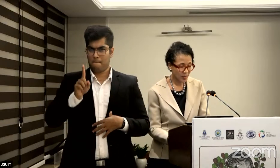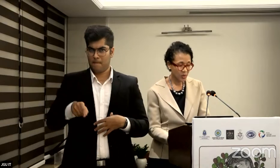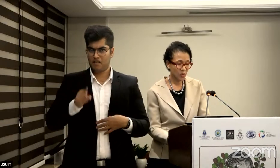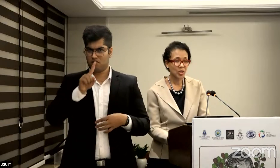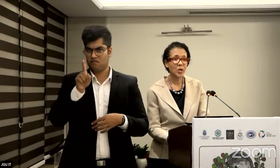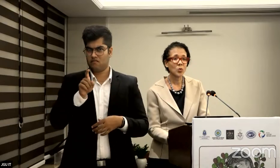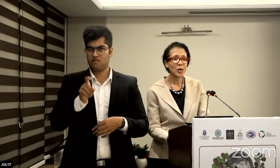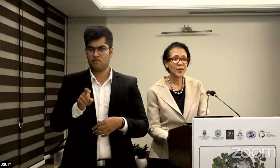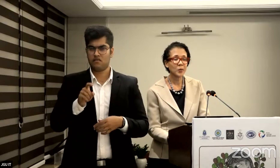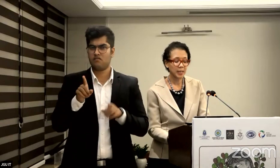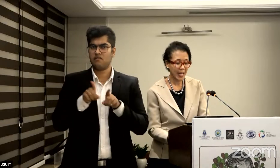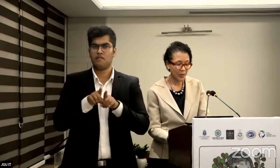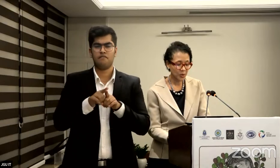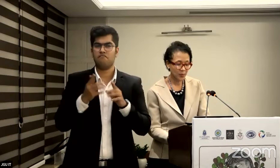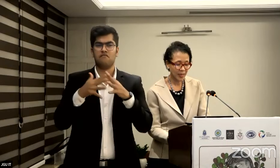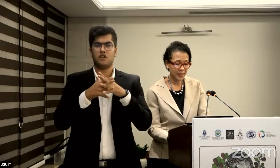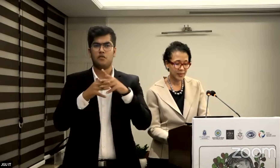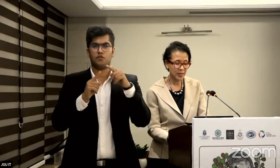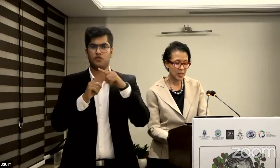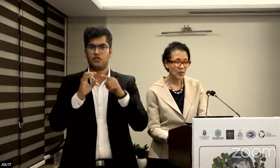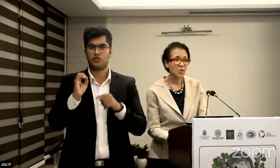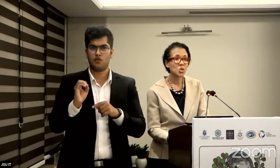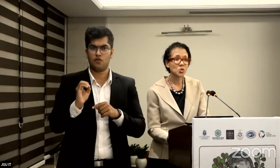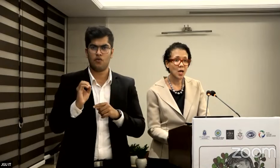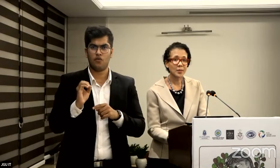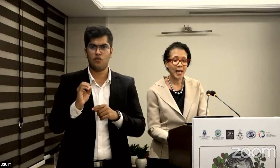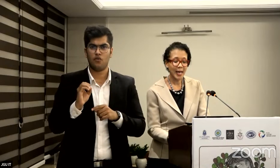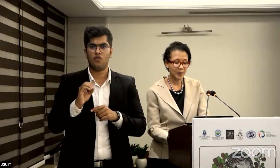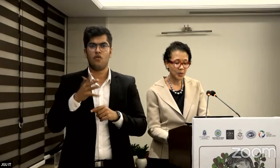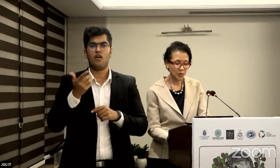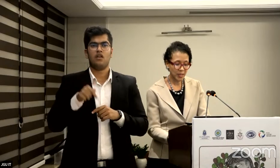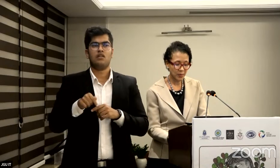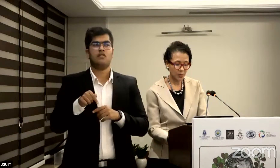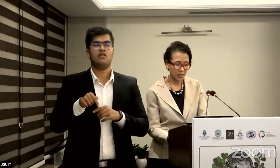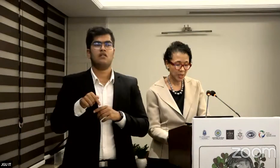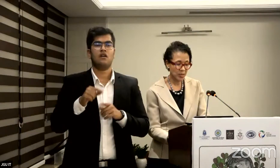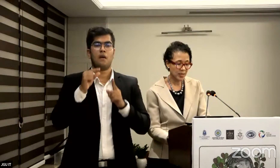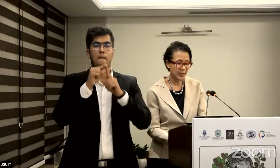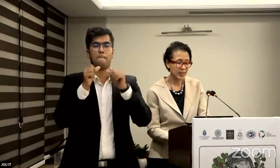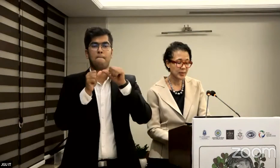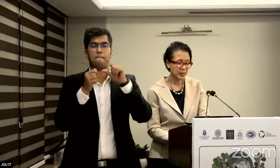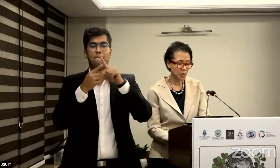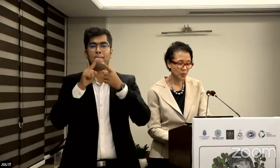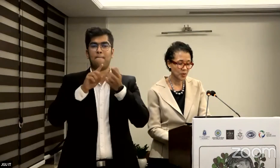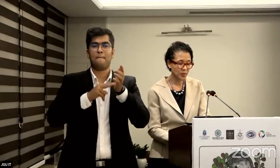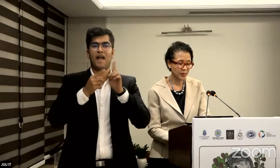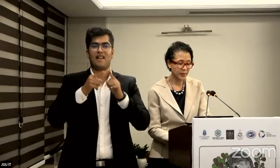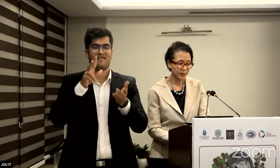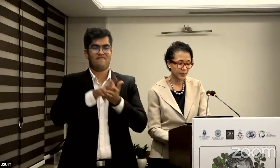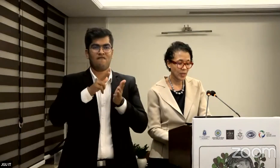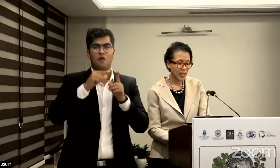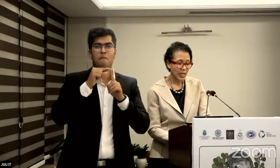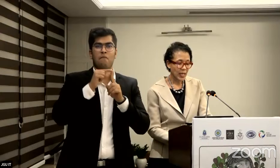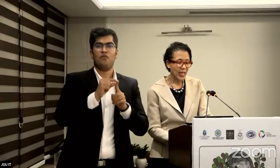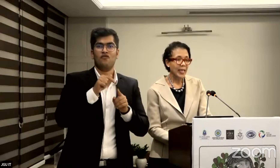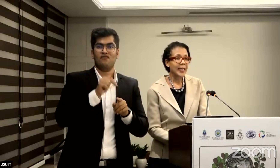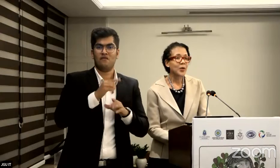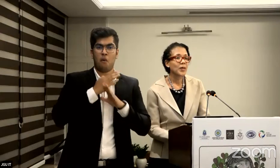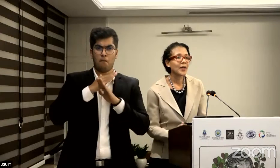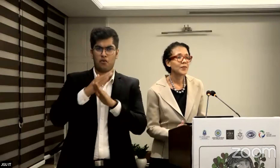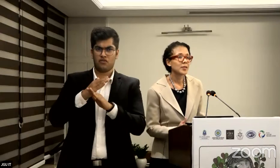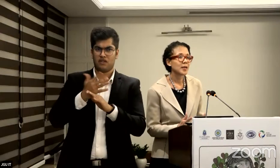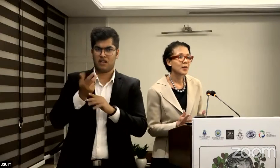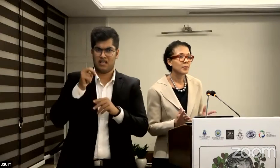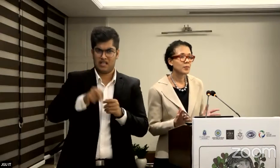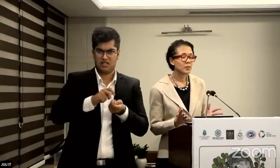as the WTO, one that would counterbalance the strong patent protections that exist in the TRIPS agreement? Here